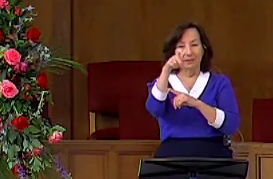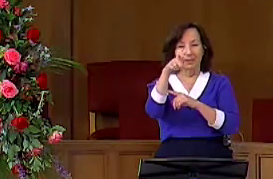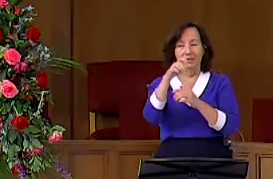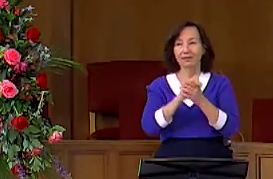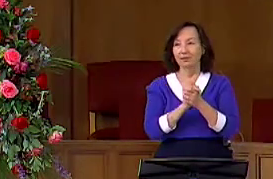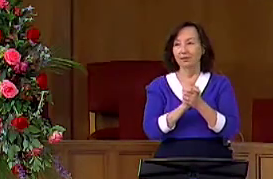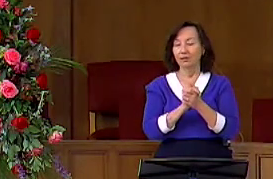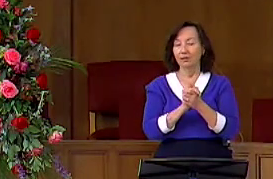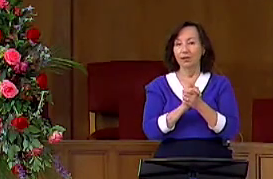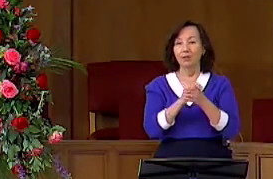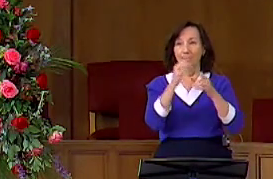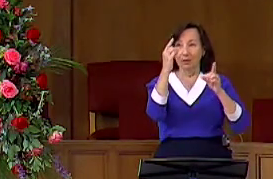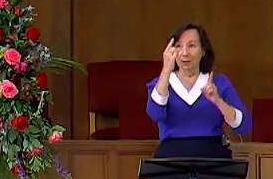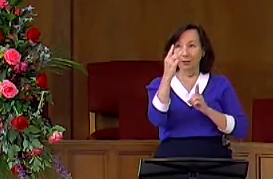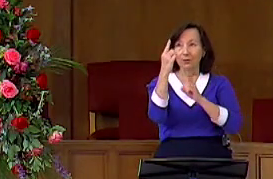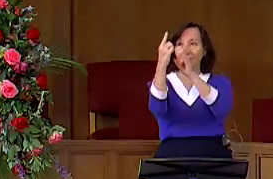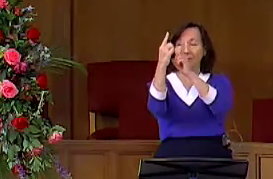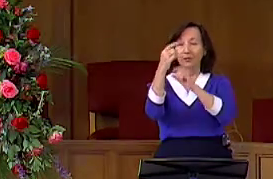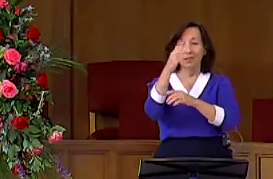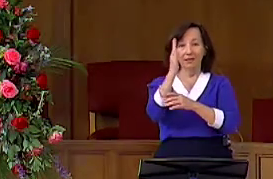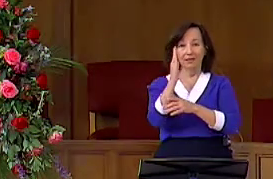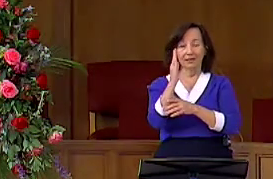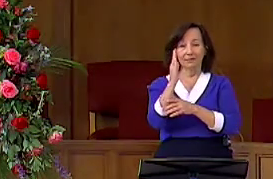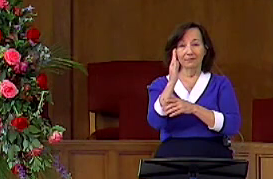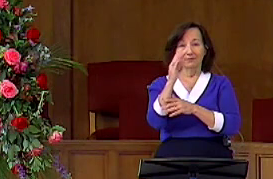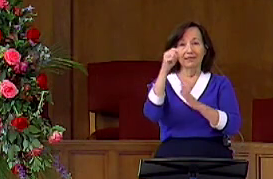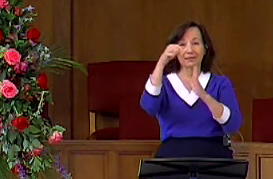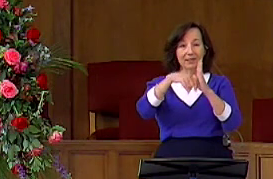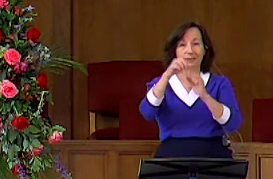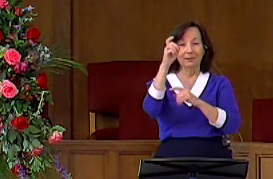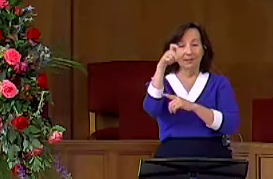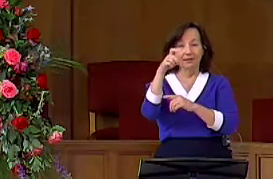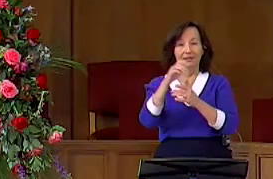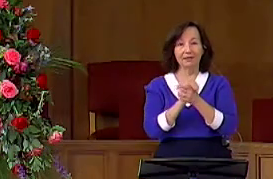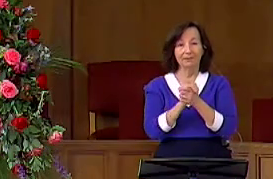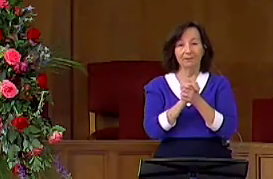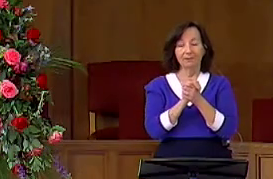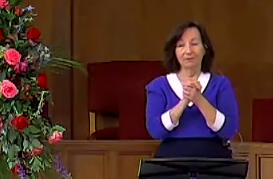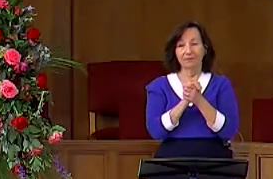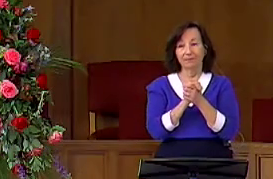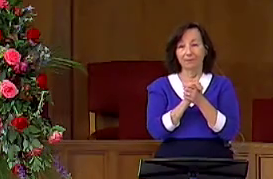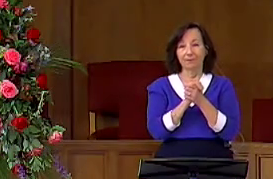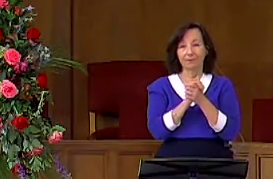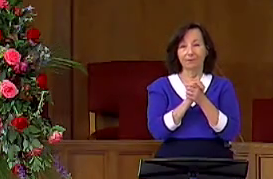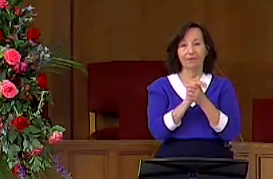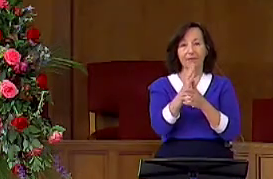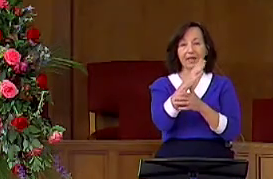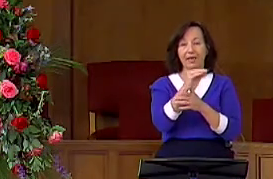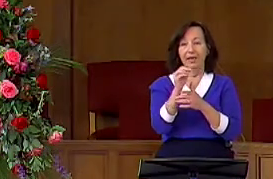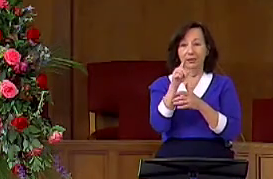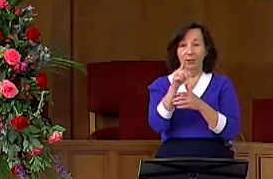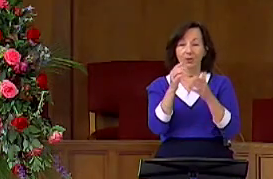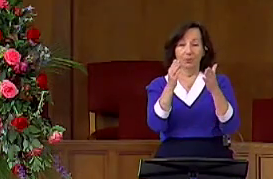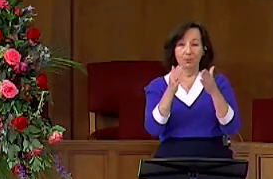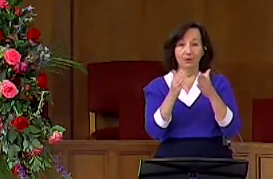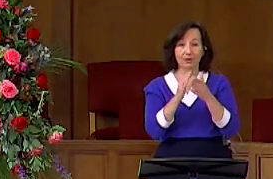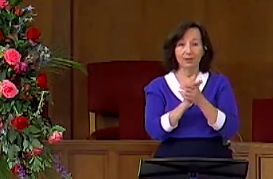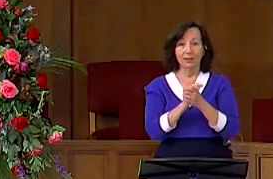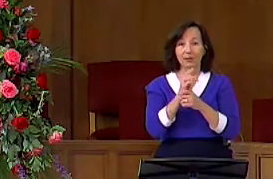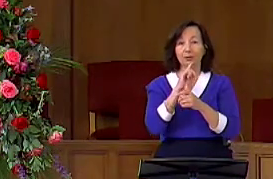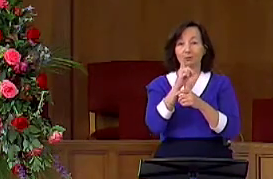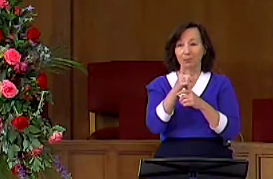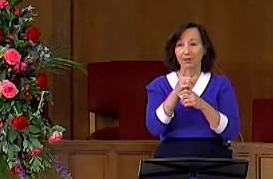it is to draw closer to God or whatever it is, you have this deep need and you want to really have